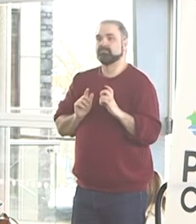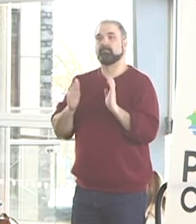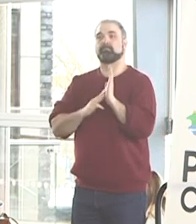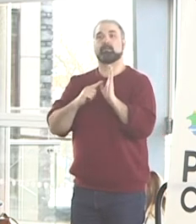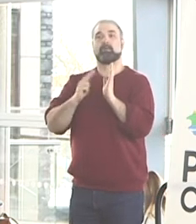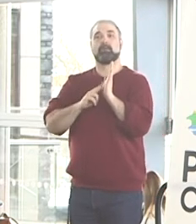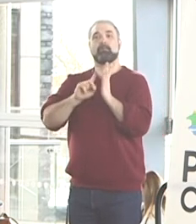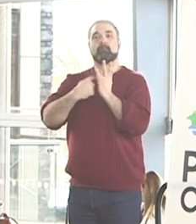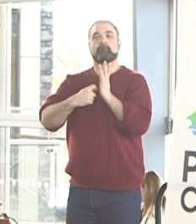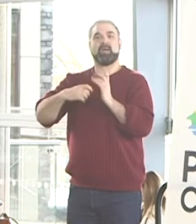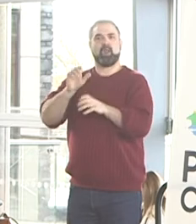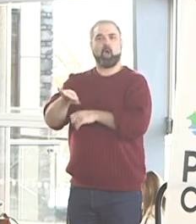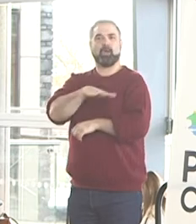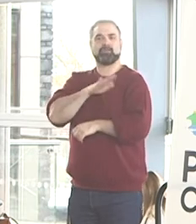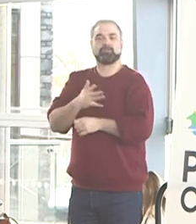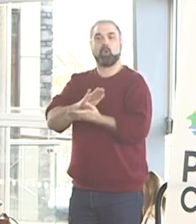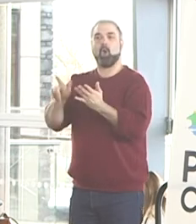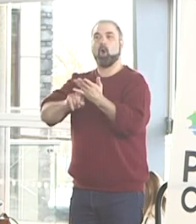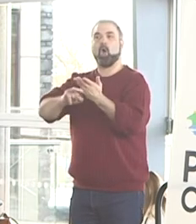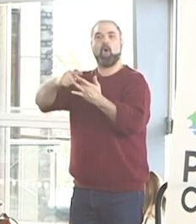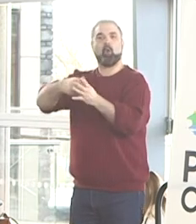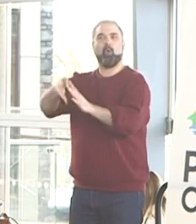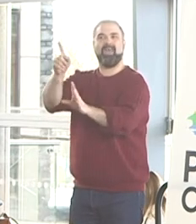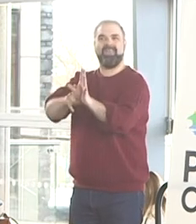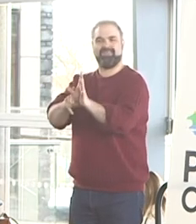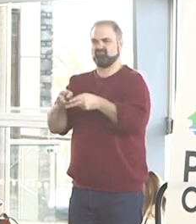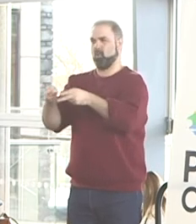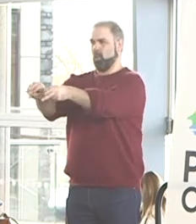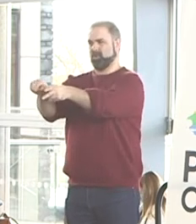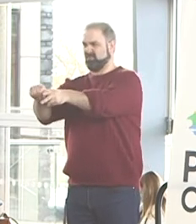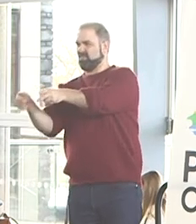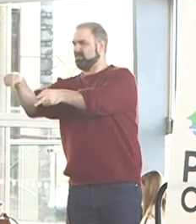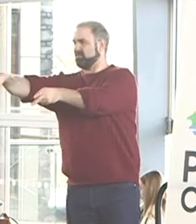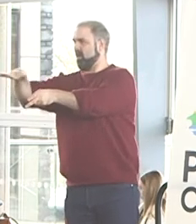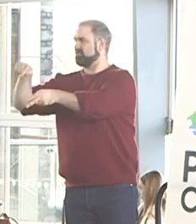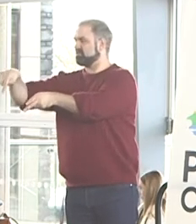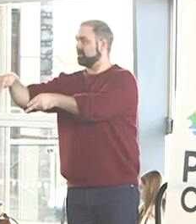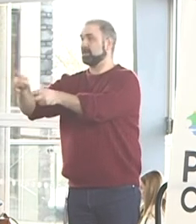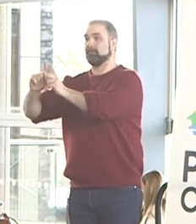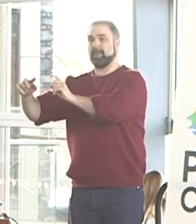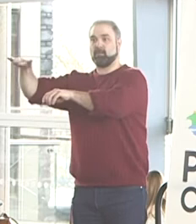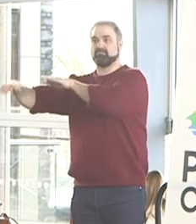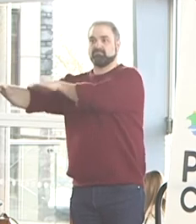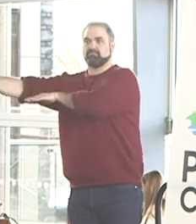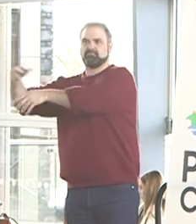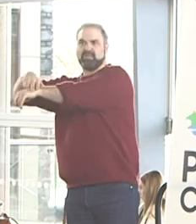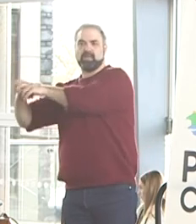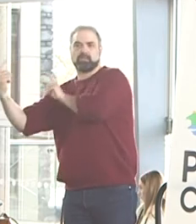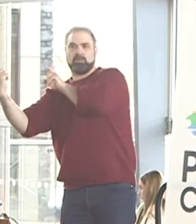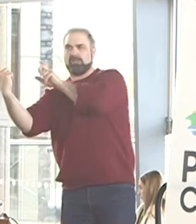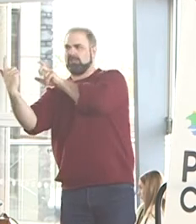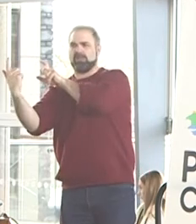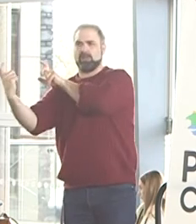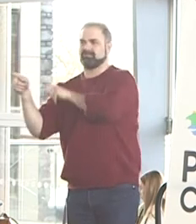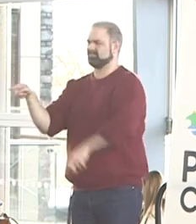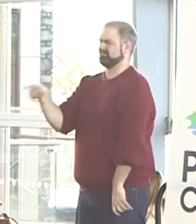Holloway is this little narrow street off Holloway Road. So it was, where the people were in the cars taking pictures was really